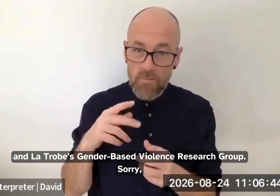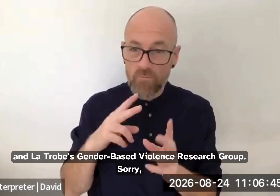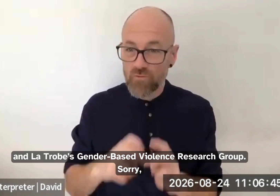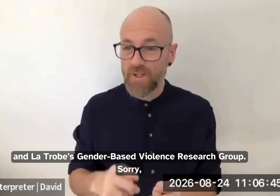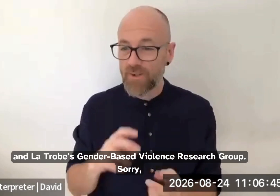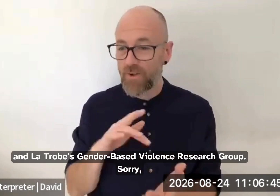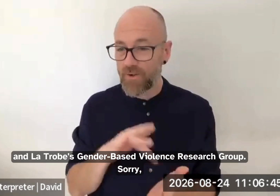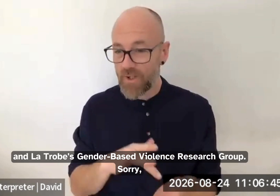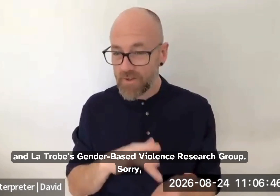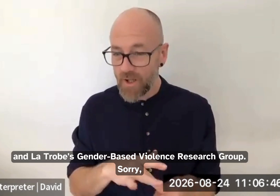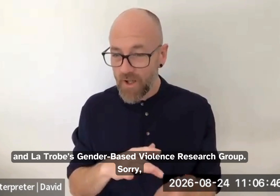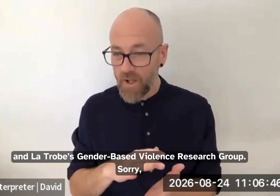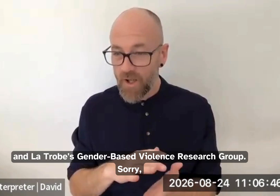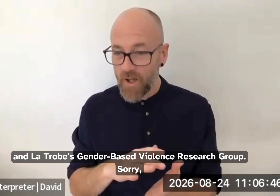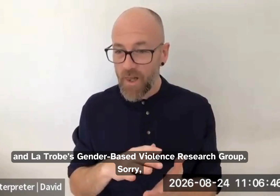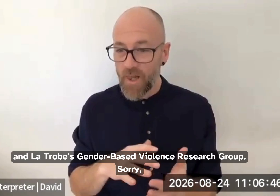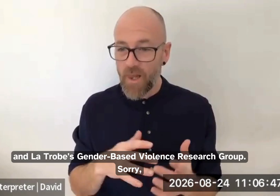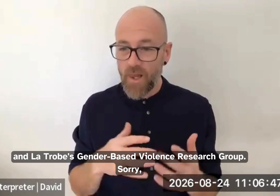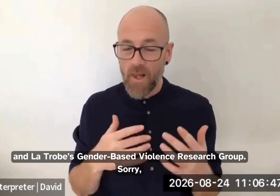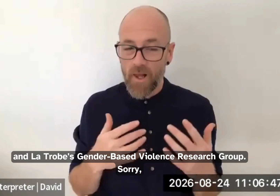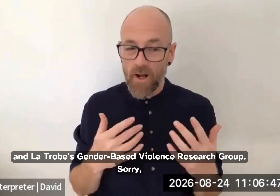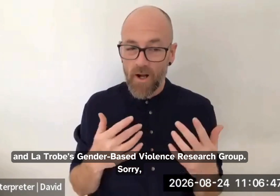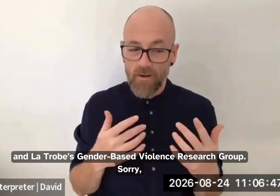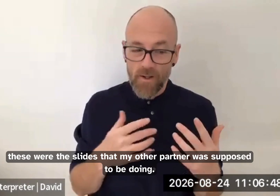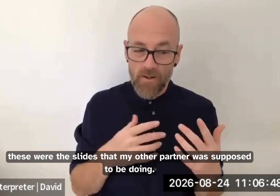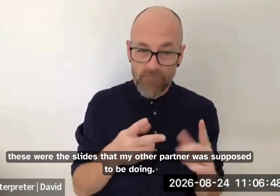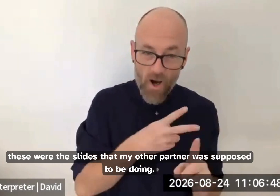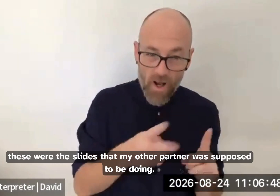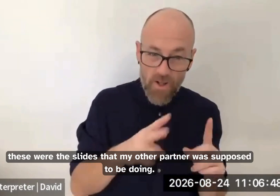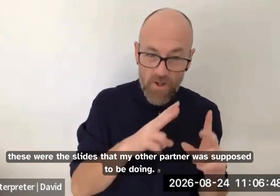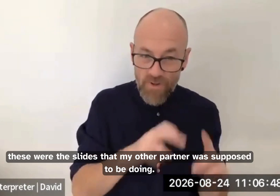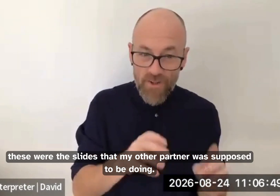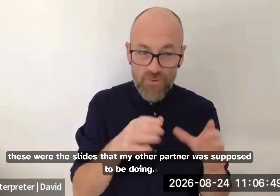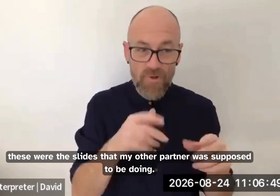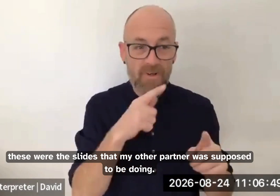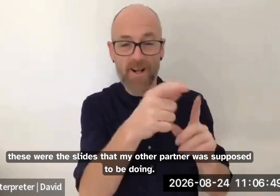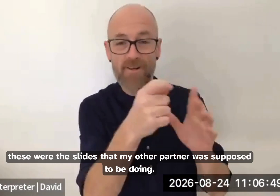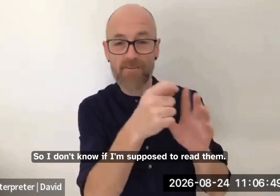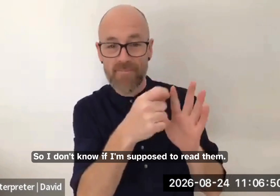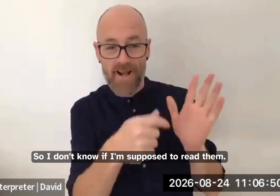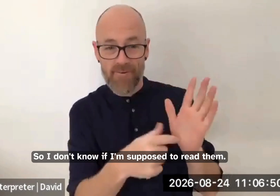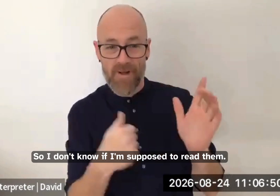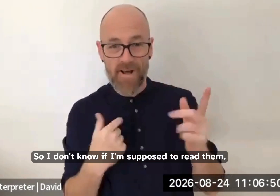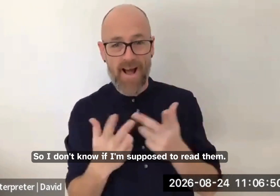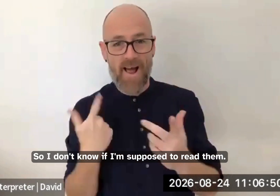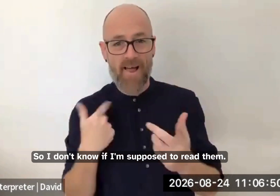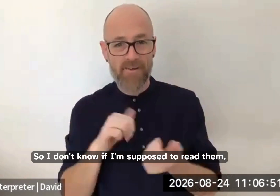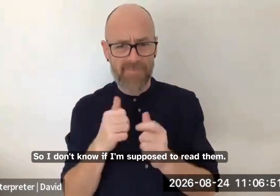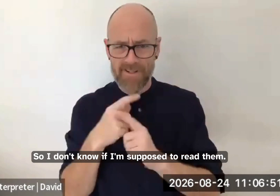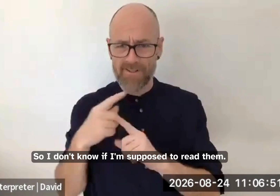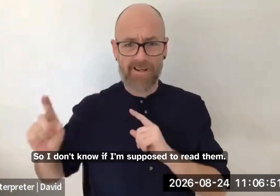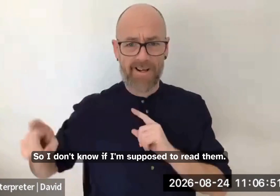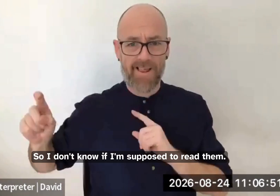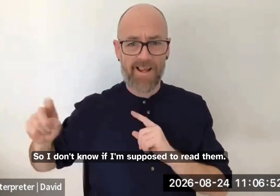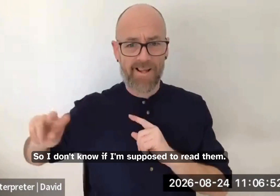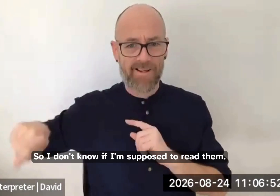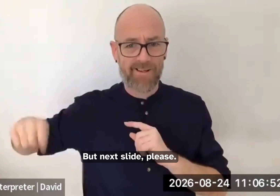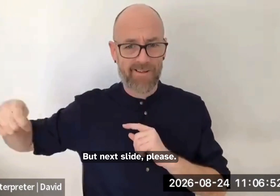Trobe's Gender-Based Violence Research Group. Sorry, these were the slides that my other partner was supposed to be doing, so I don't know if I'm supposed to